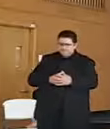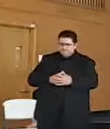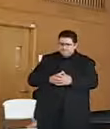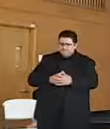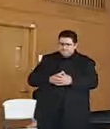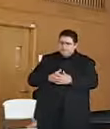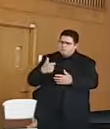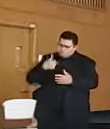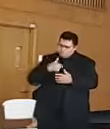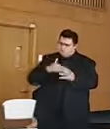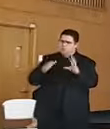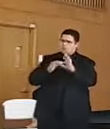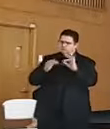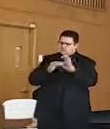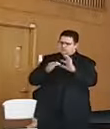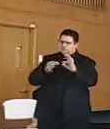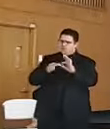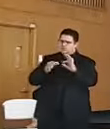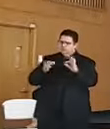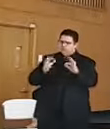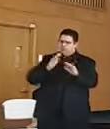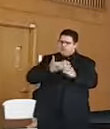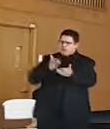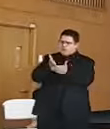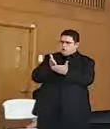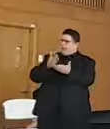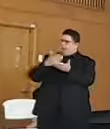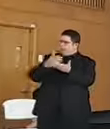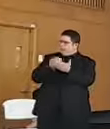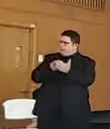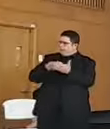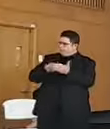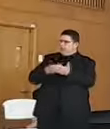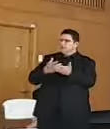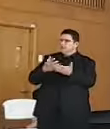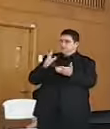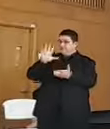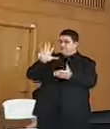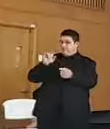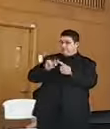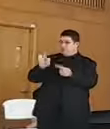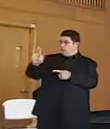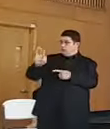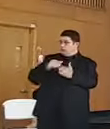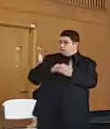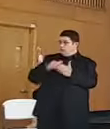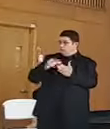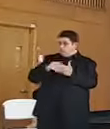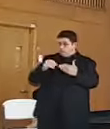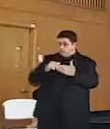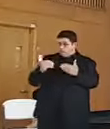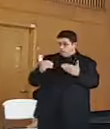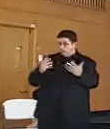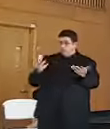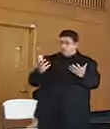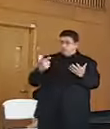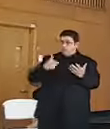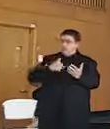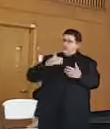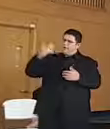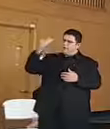We have set aside in our budget $5.9 million for support for daycares. And, we know